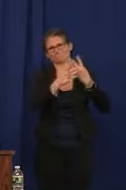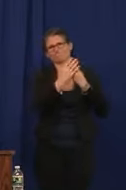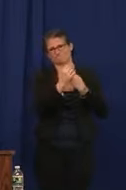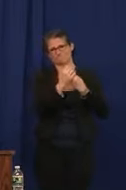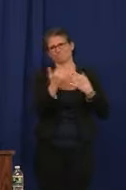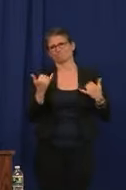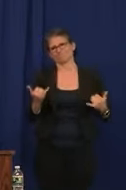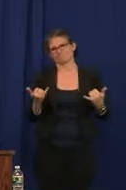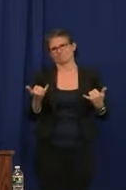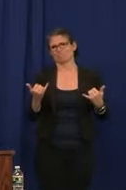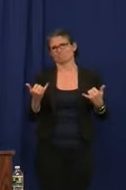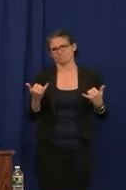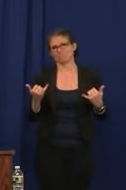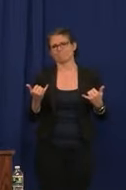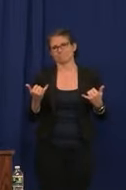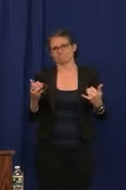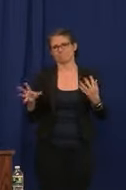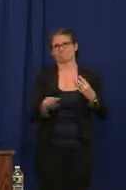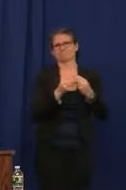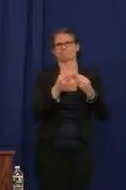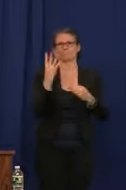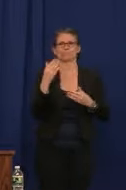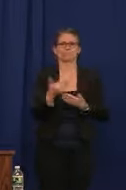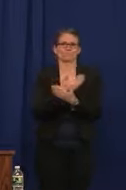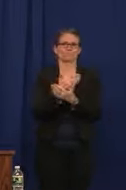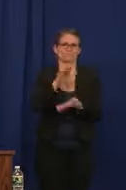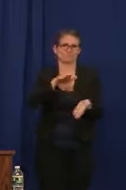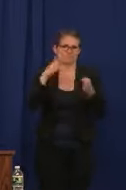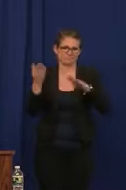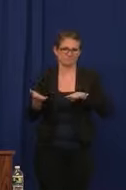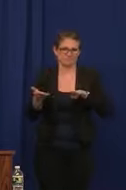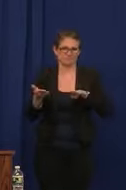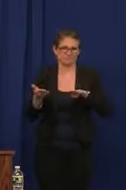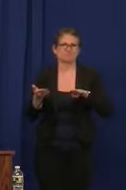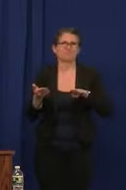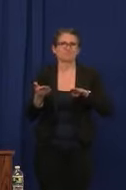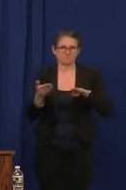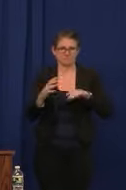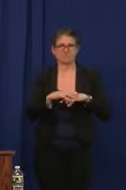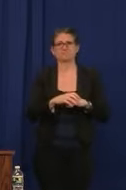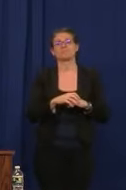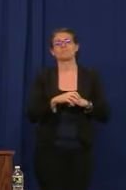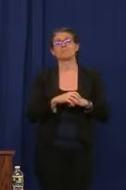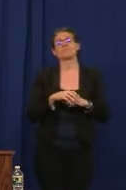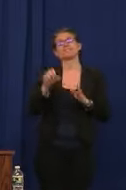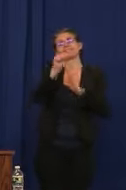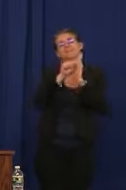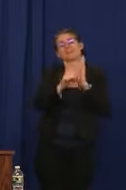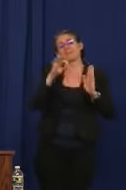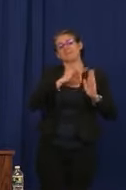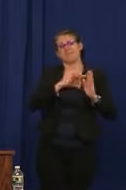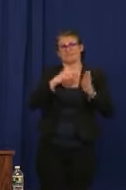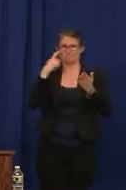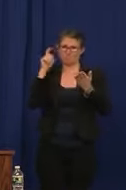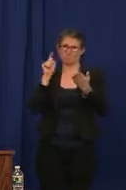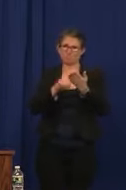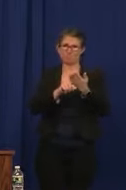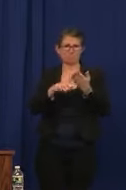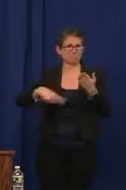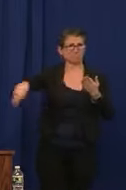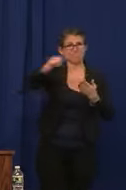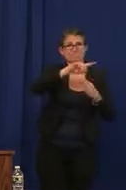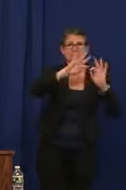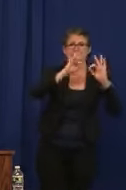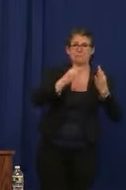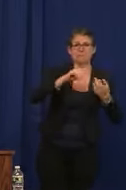the state of Maine, offer our condolences to the families of those 4 individuals who have passed during this time of their